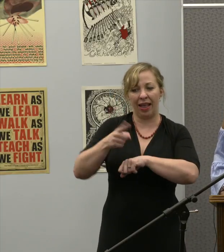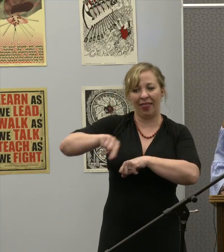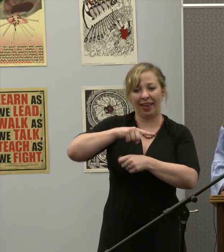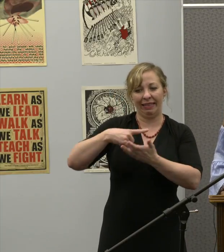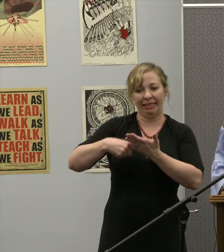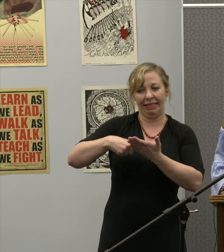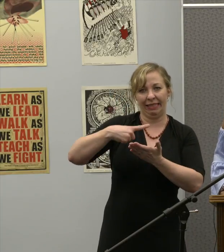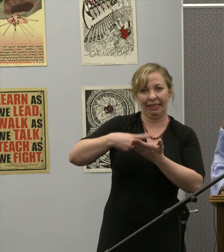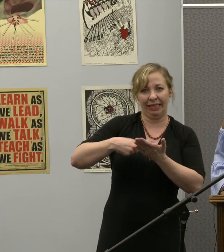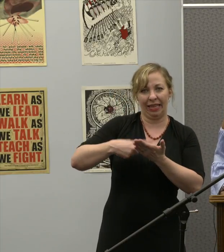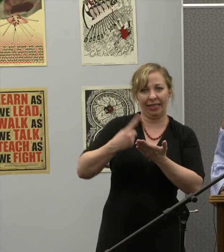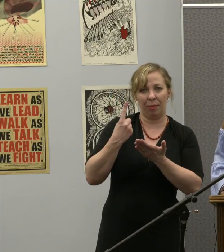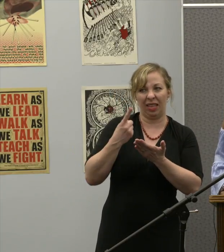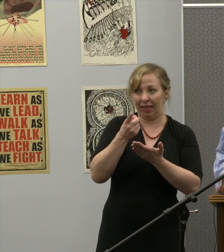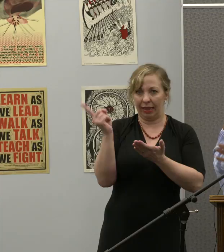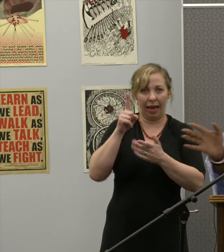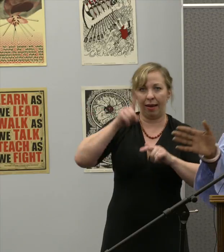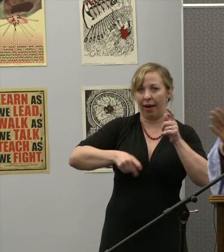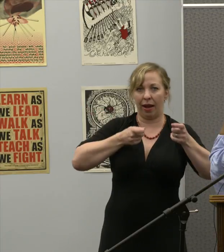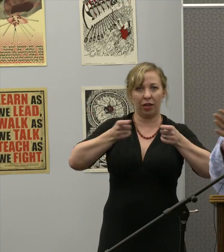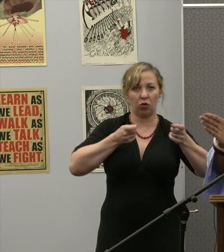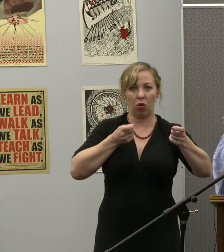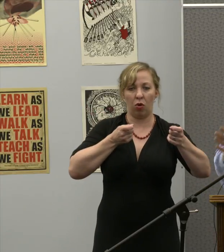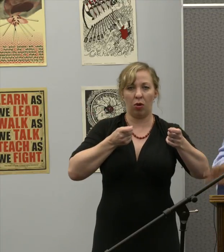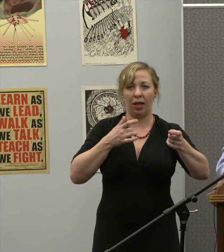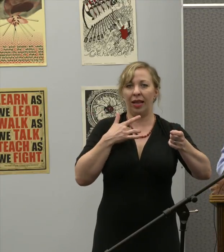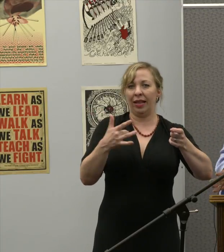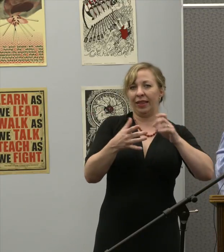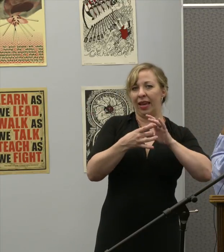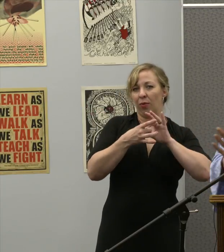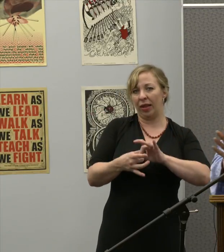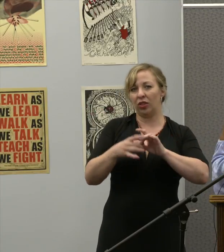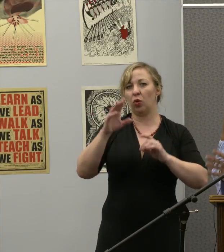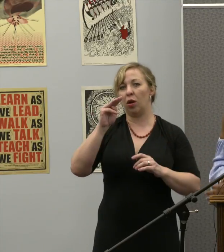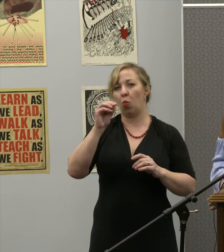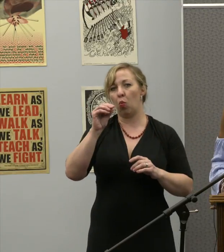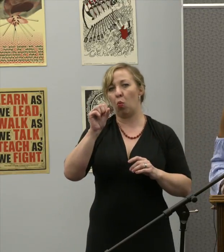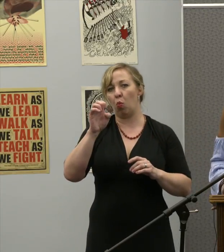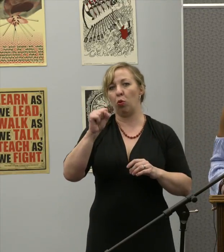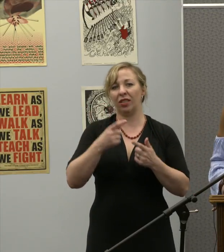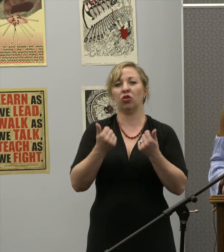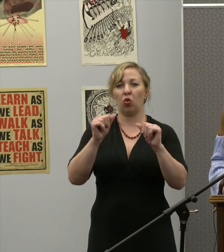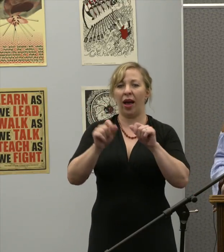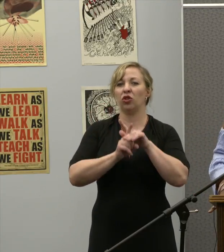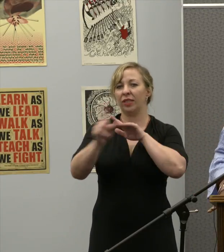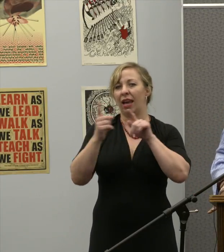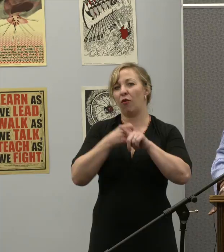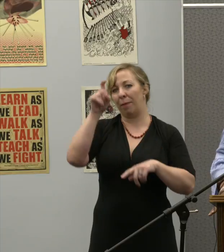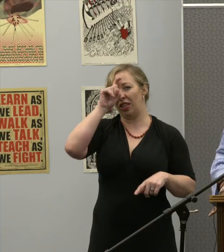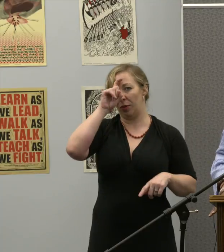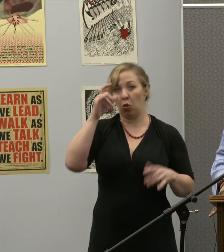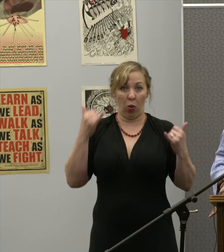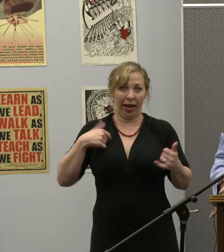dealing where they are not in control, they relate it to a Moses effect, where they're trying to get out of Egypt. We're trying to